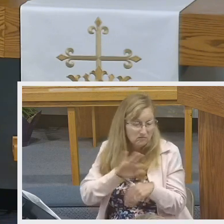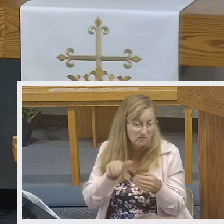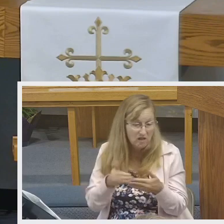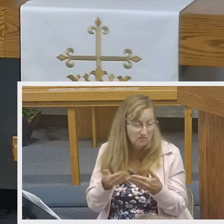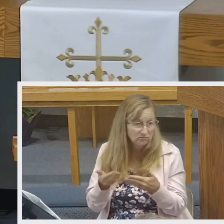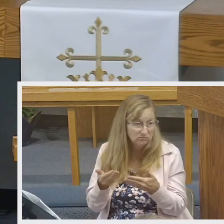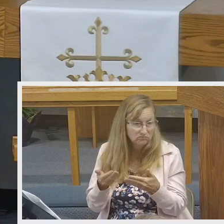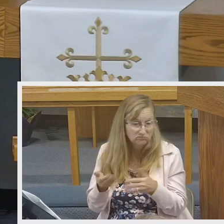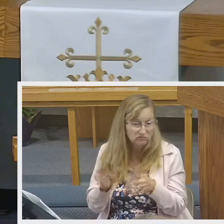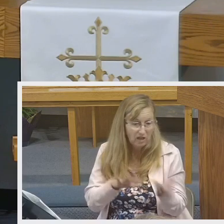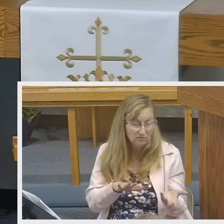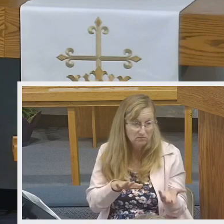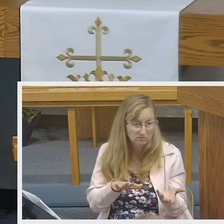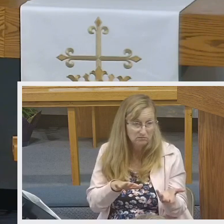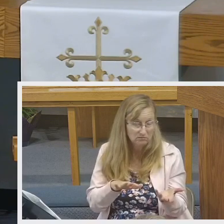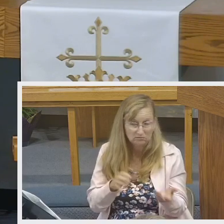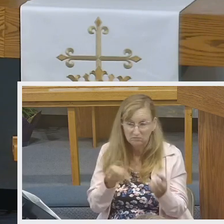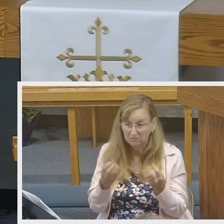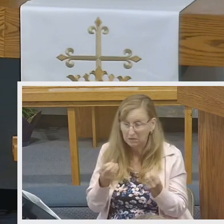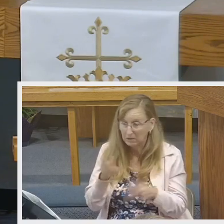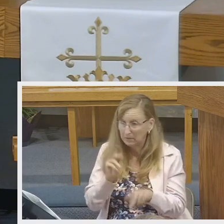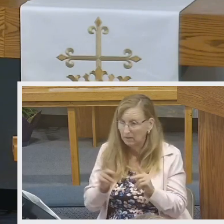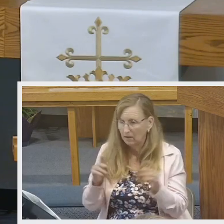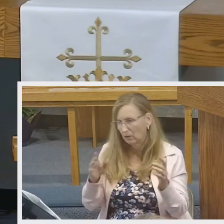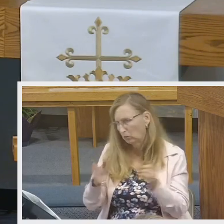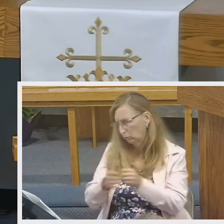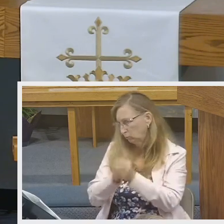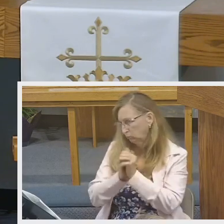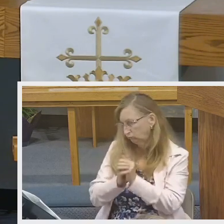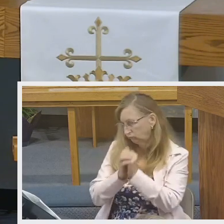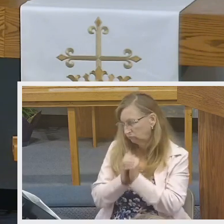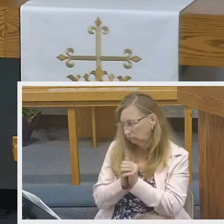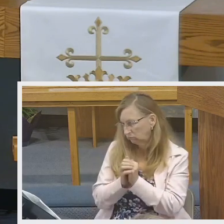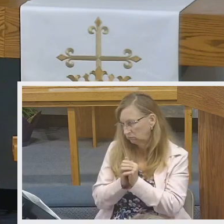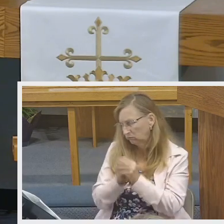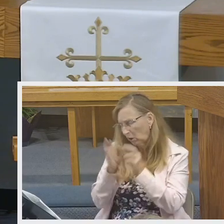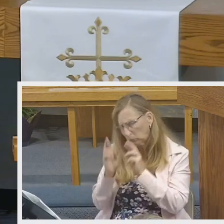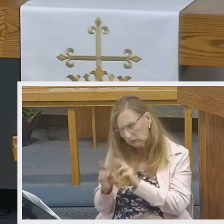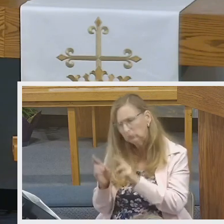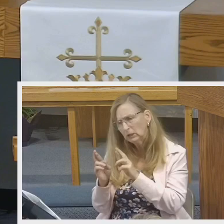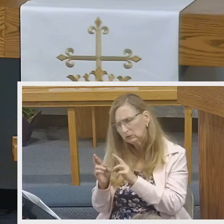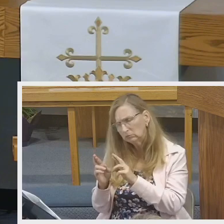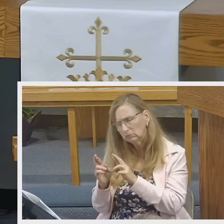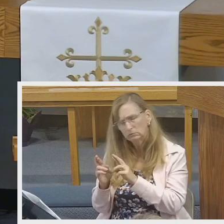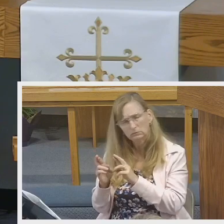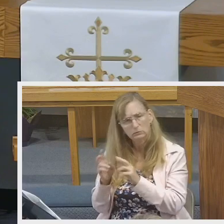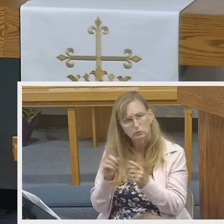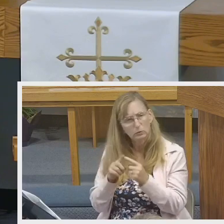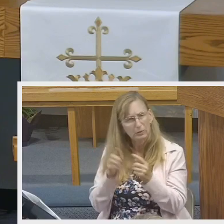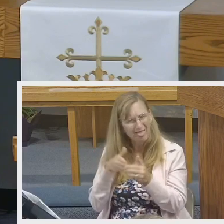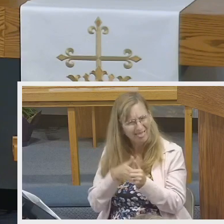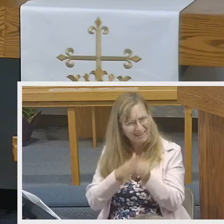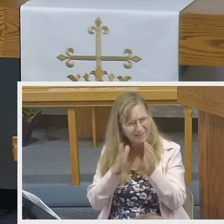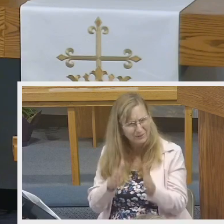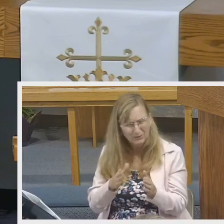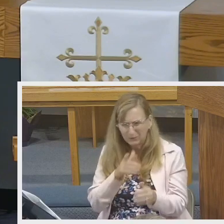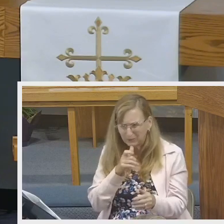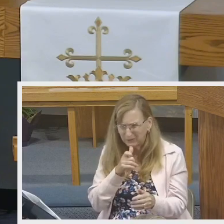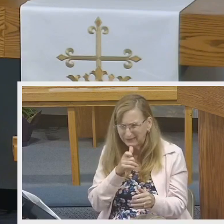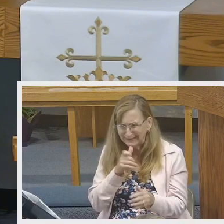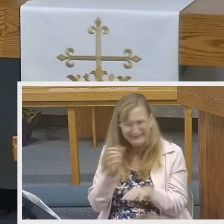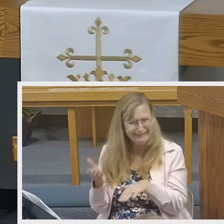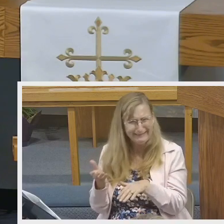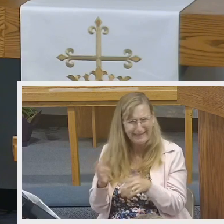when they gather and worship, or at least pay their respects to leaders who were dead.